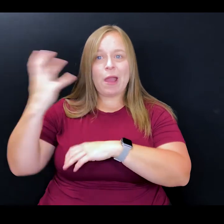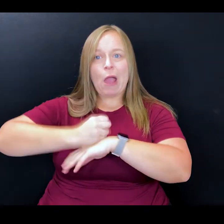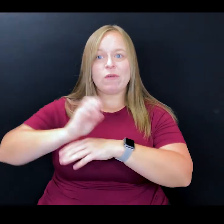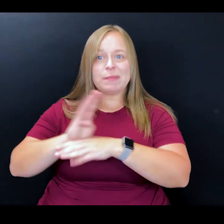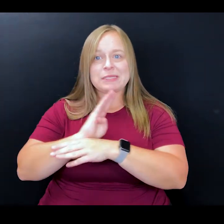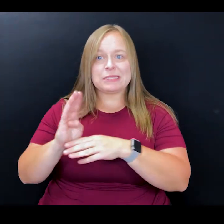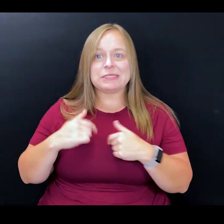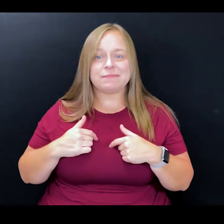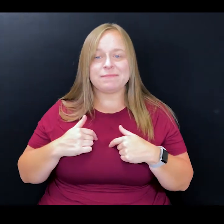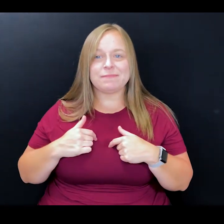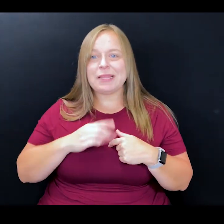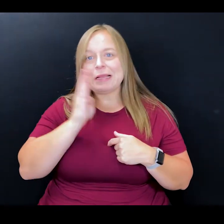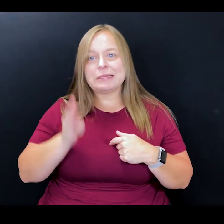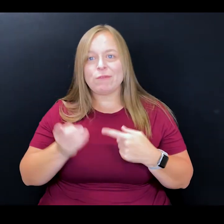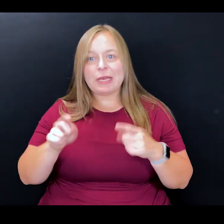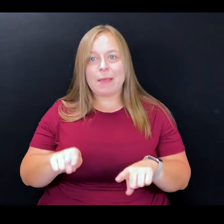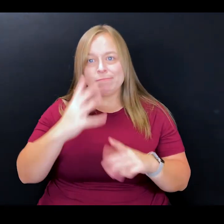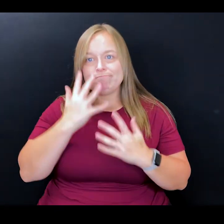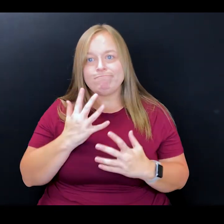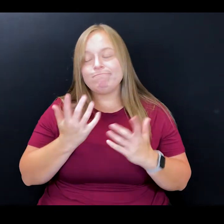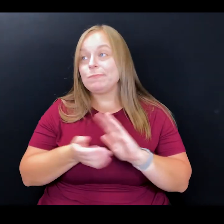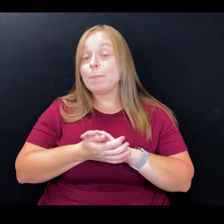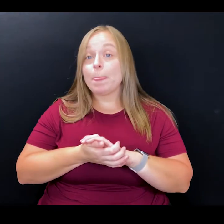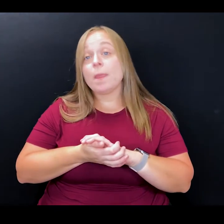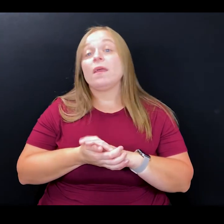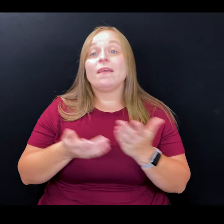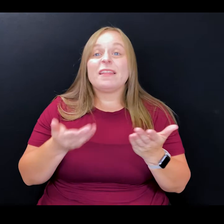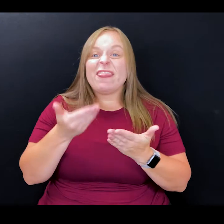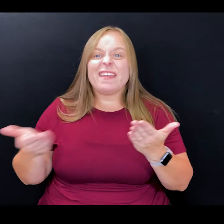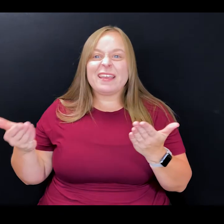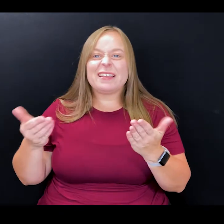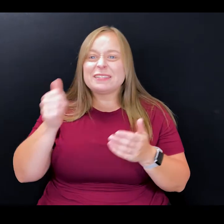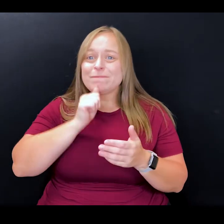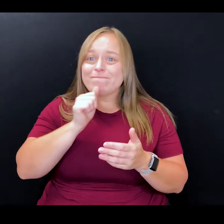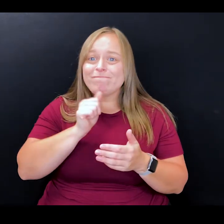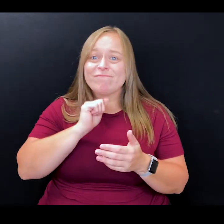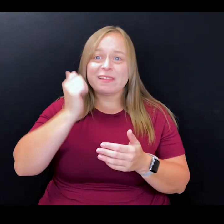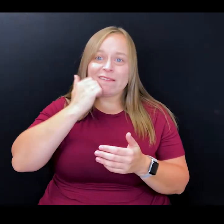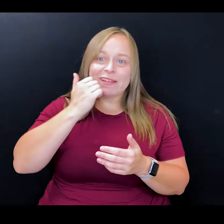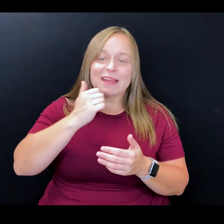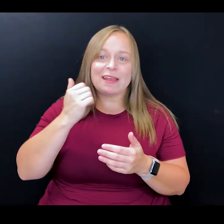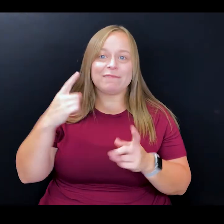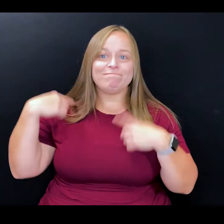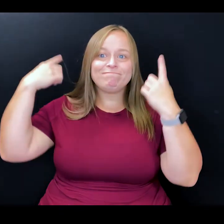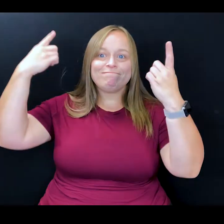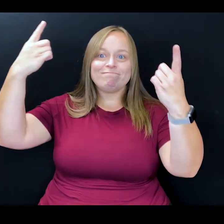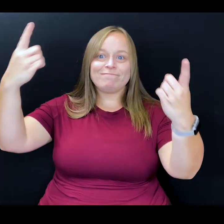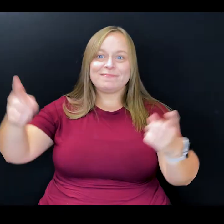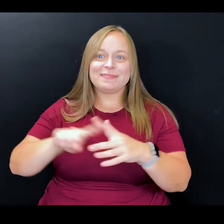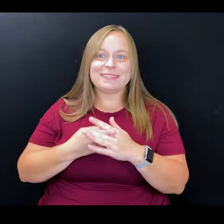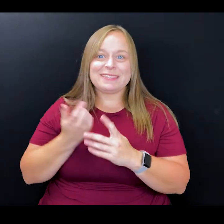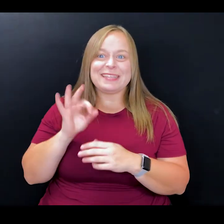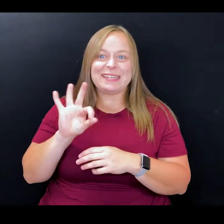out of business. That's never going to happen. The things that we are dealing with today are